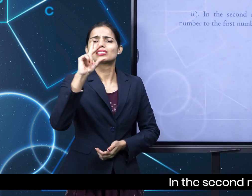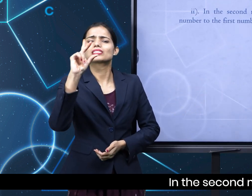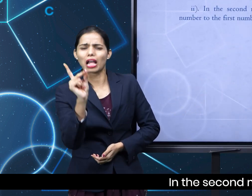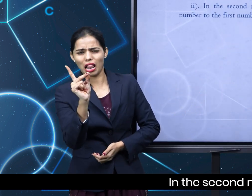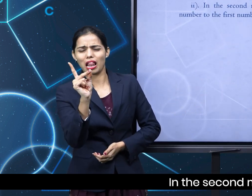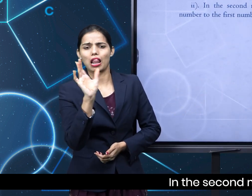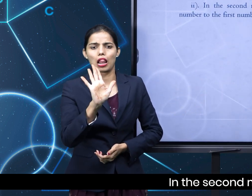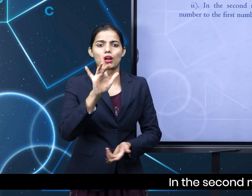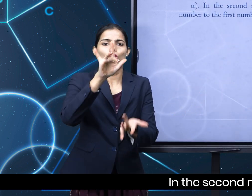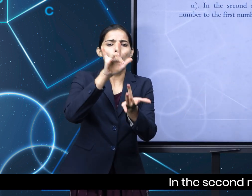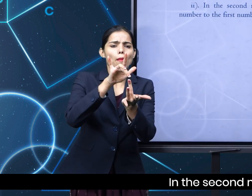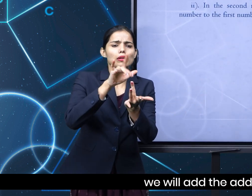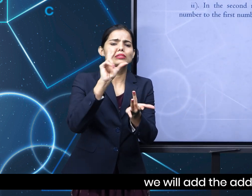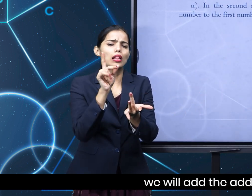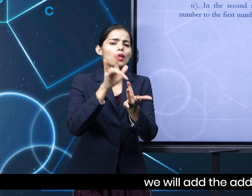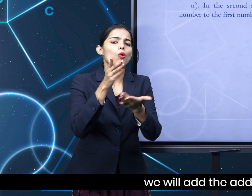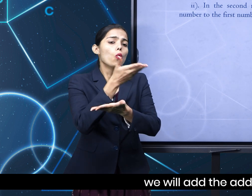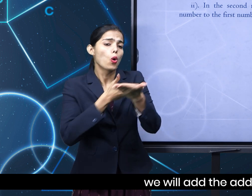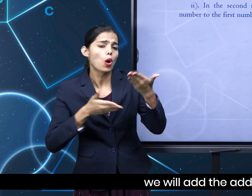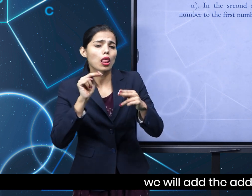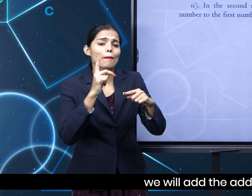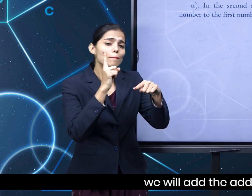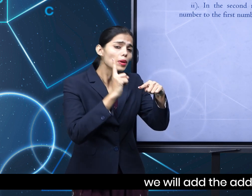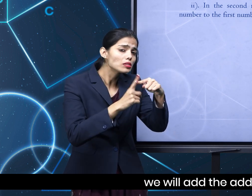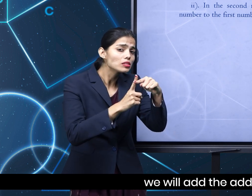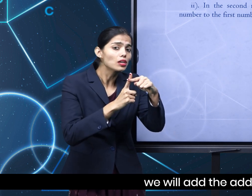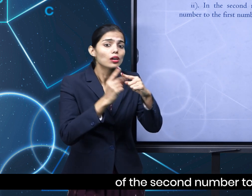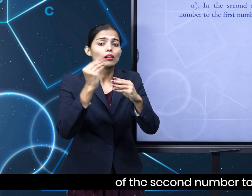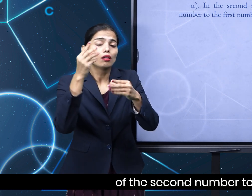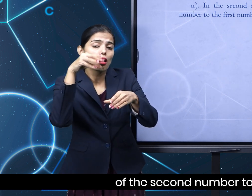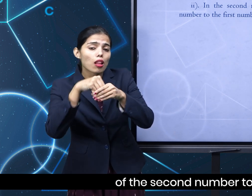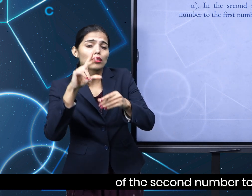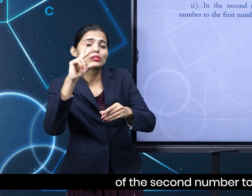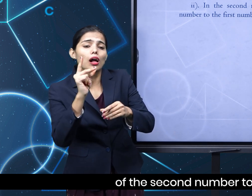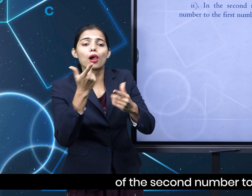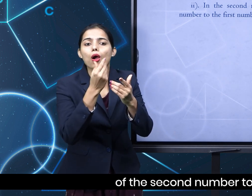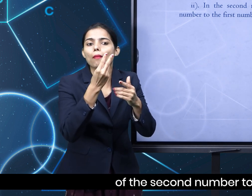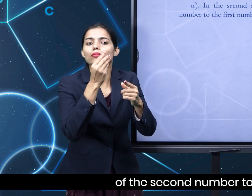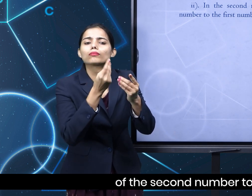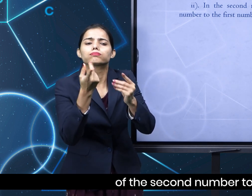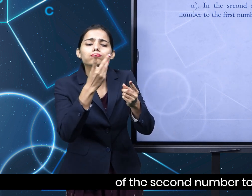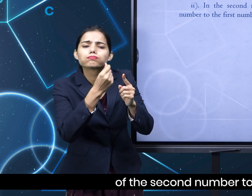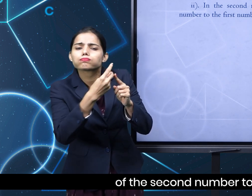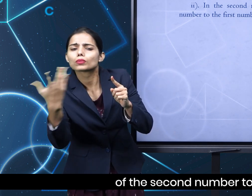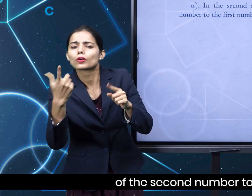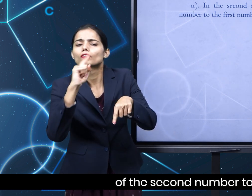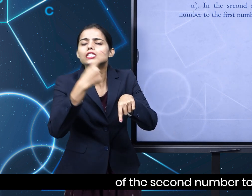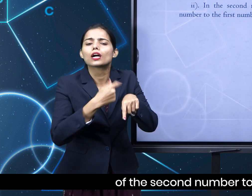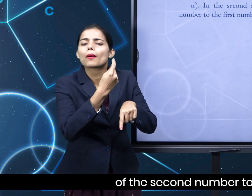In the second method, we will add the additive inverse of the second number to the first number.